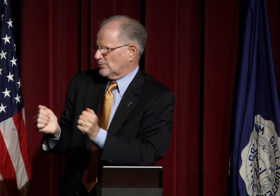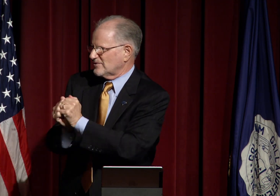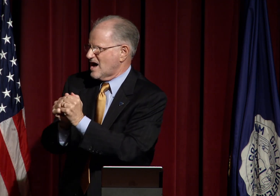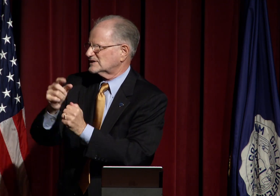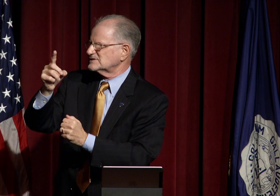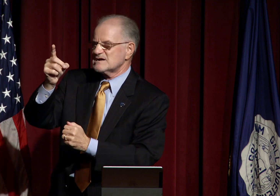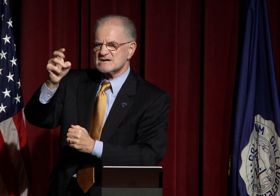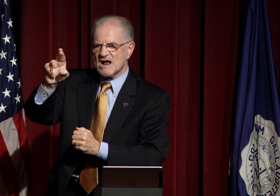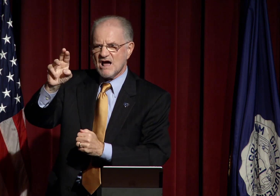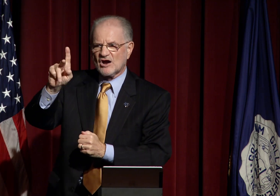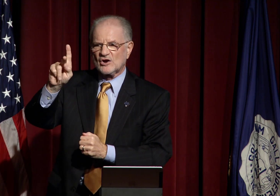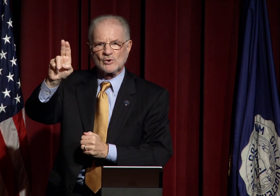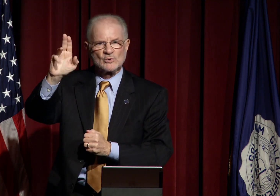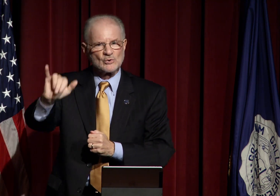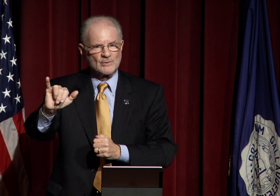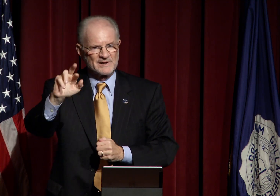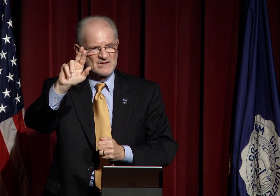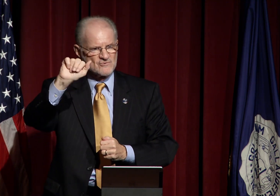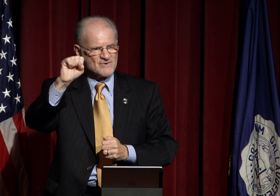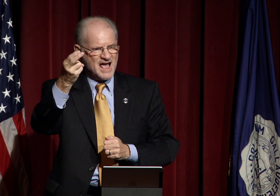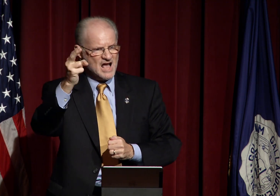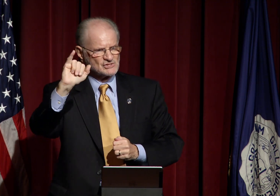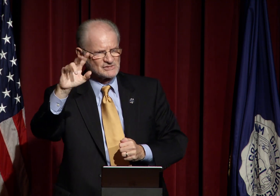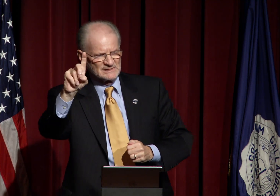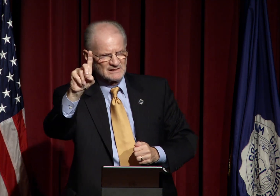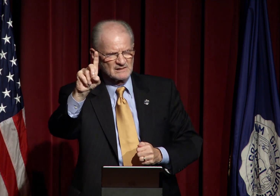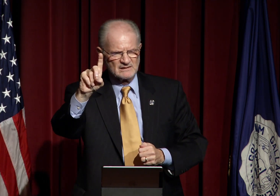to tell all of you that we have with us today Dr. Kubi Rashid,